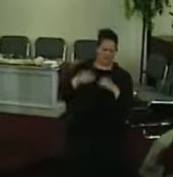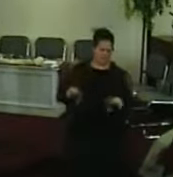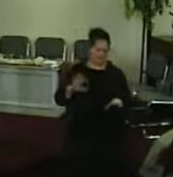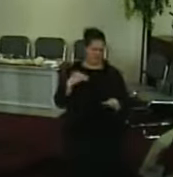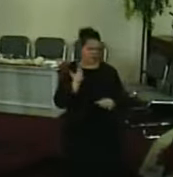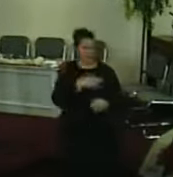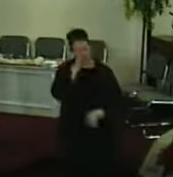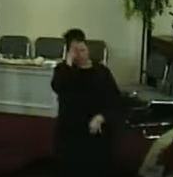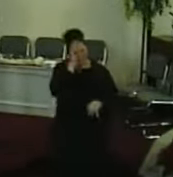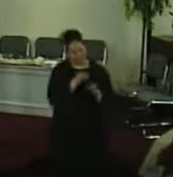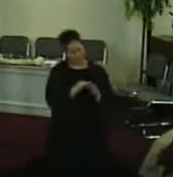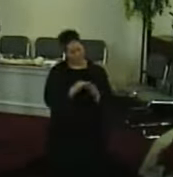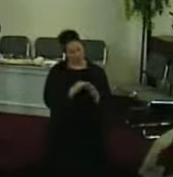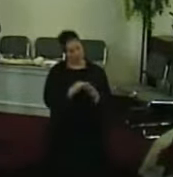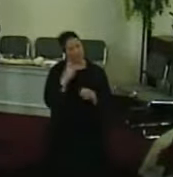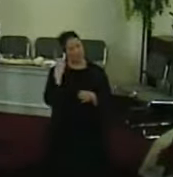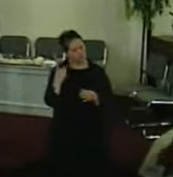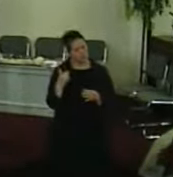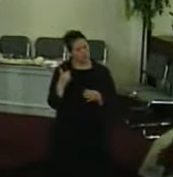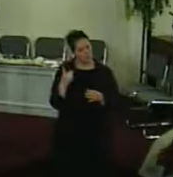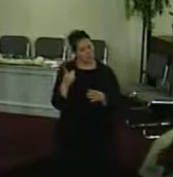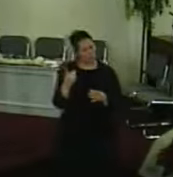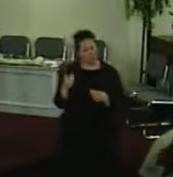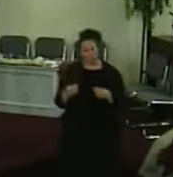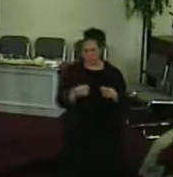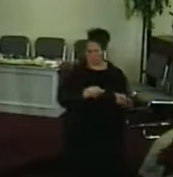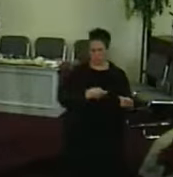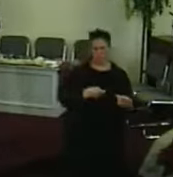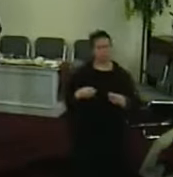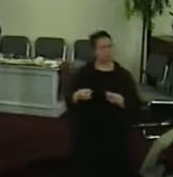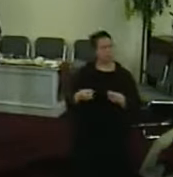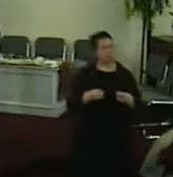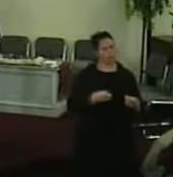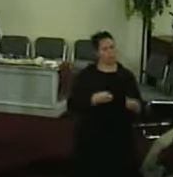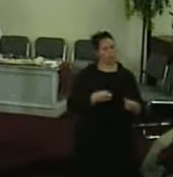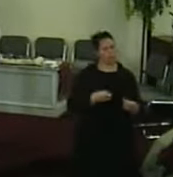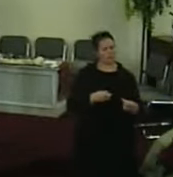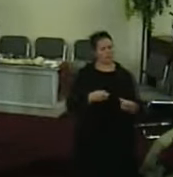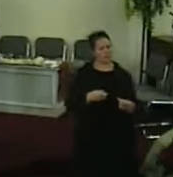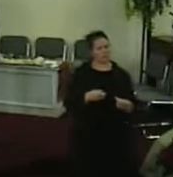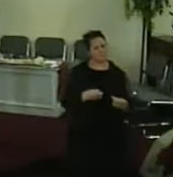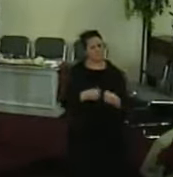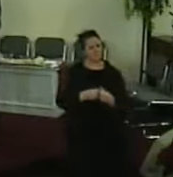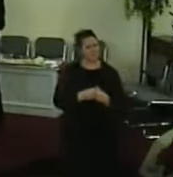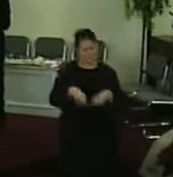He's the one that can get us through anything. He's the one that can get the job done.